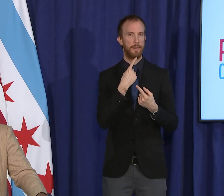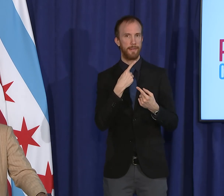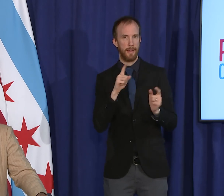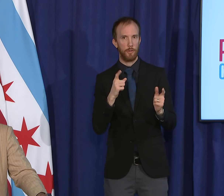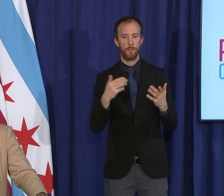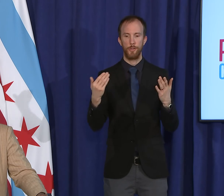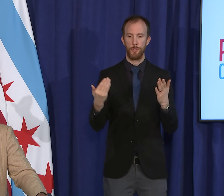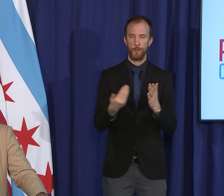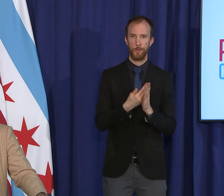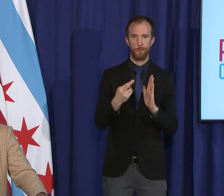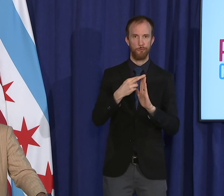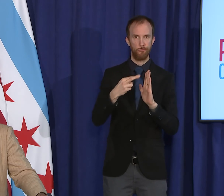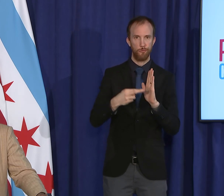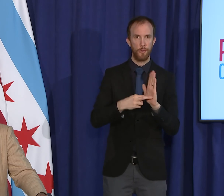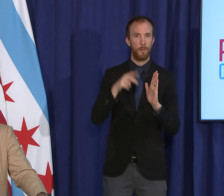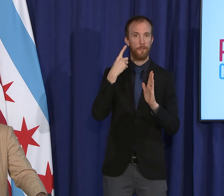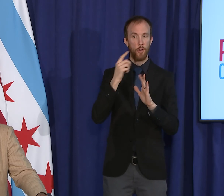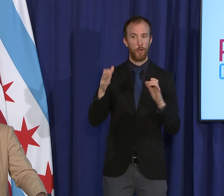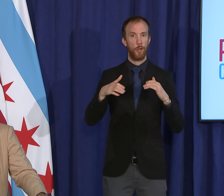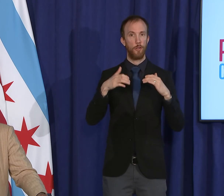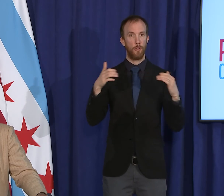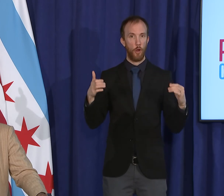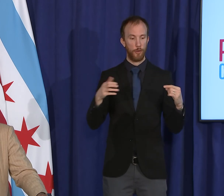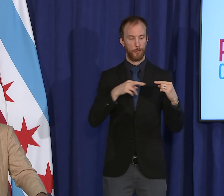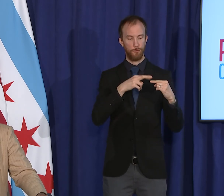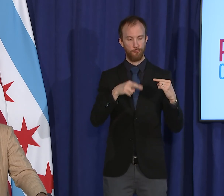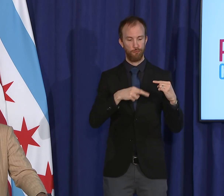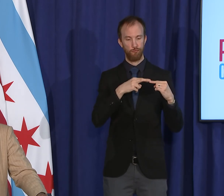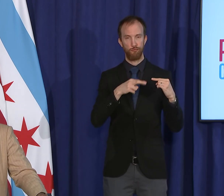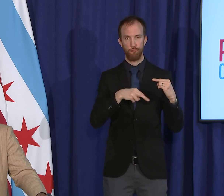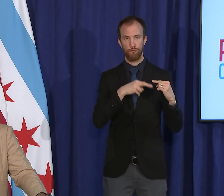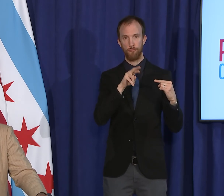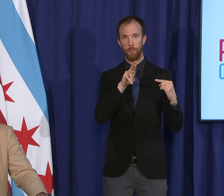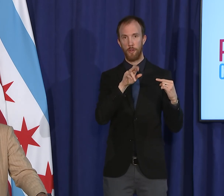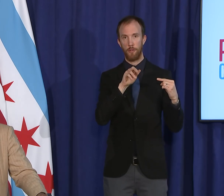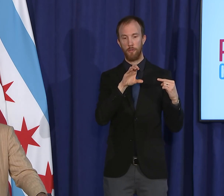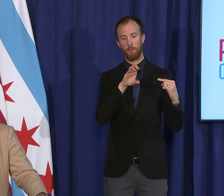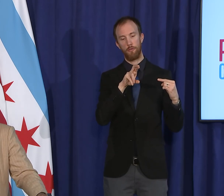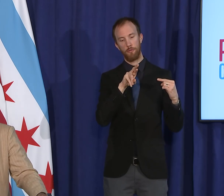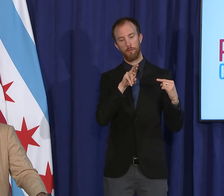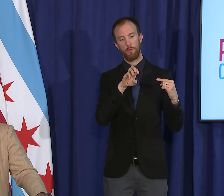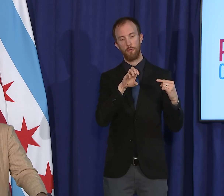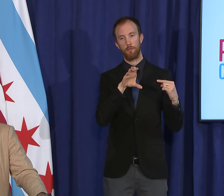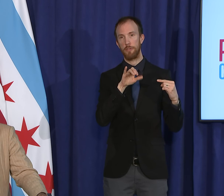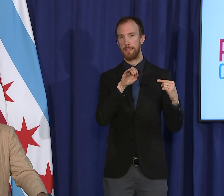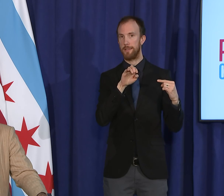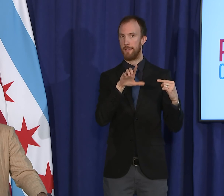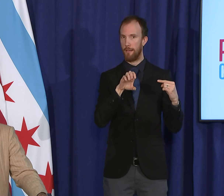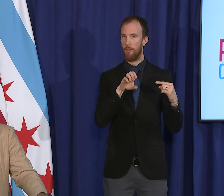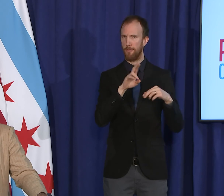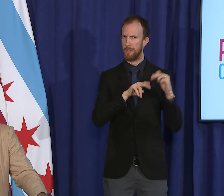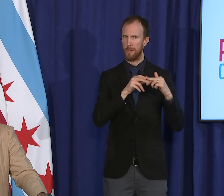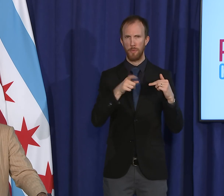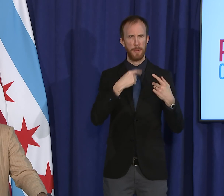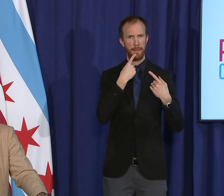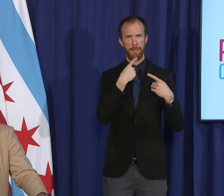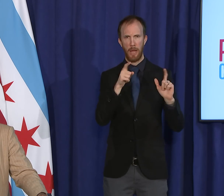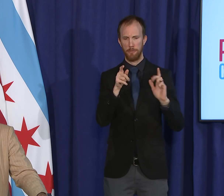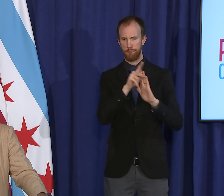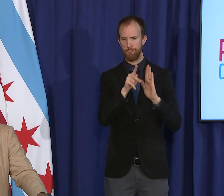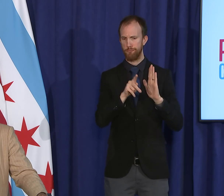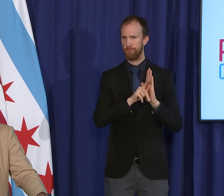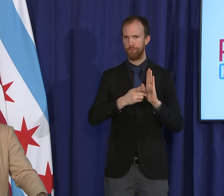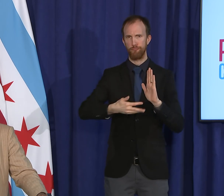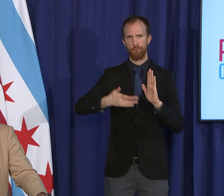new regulations for large recycling facilities some time ago, and Dr. Arwady and her team are following